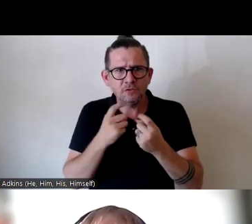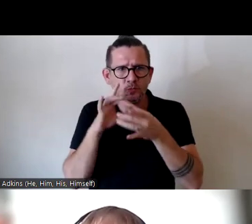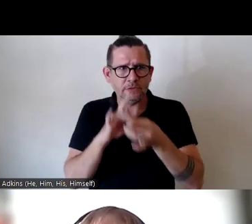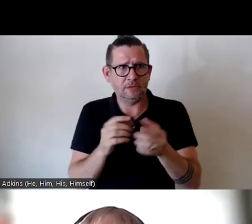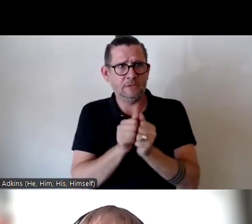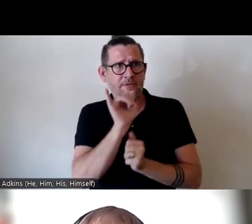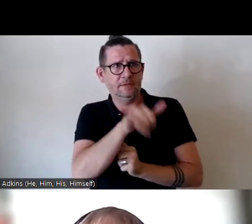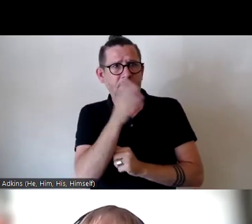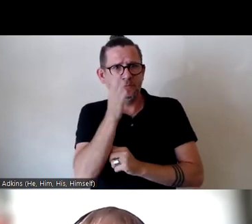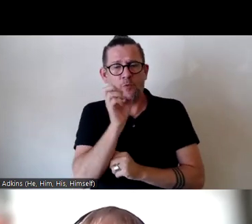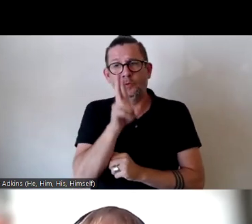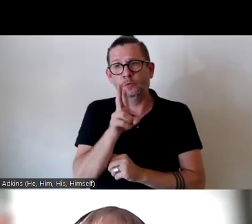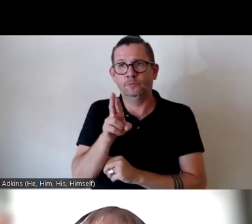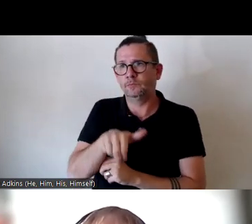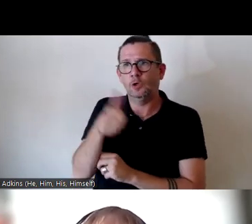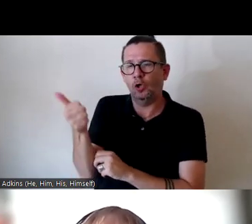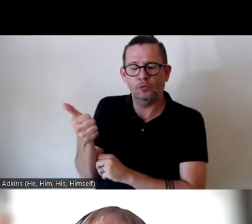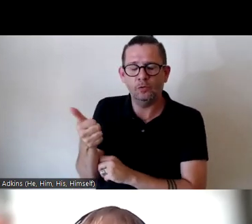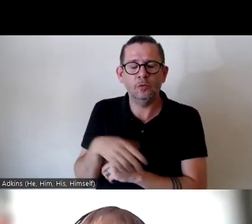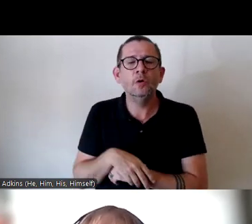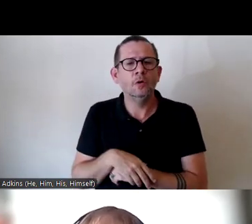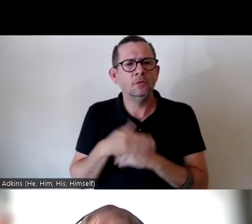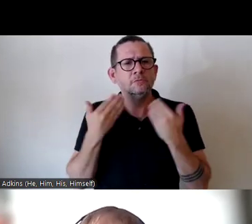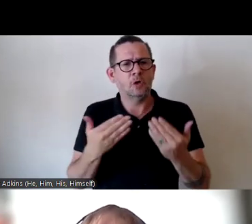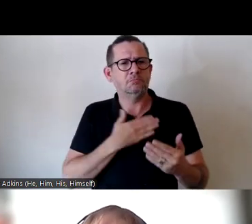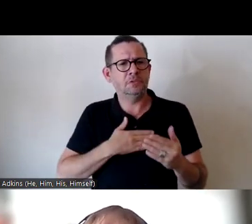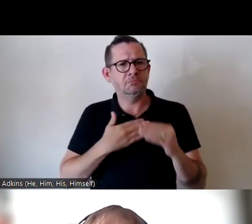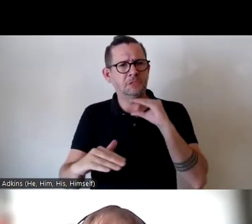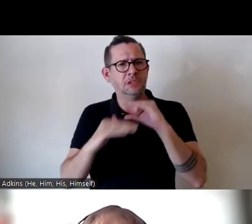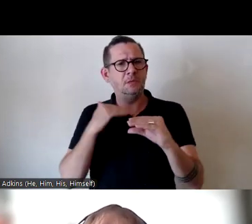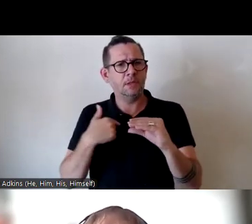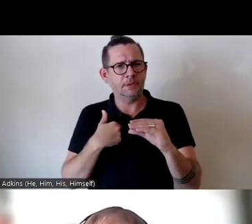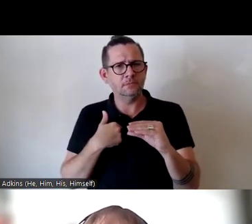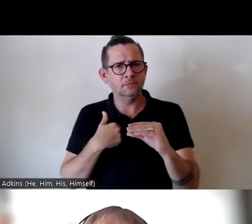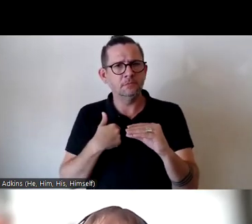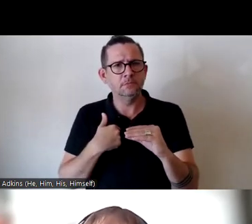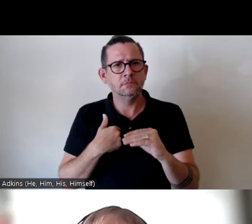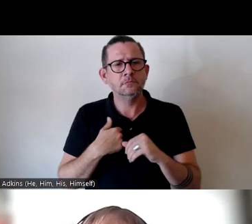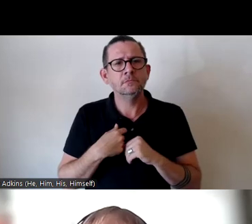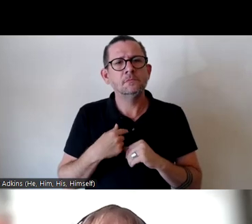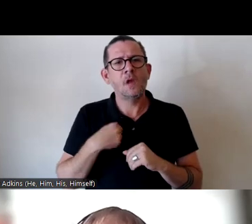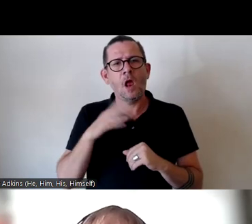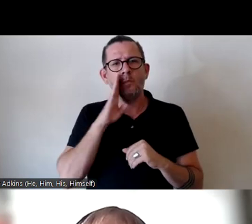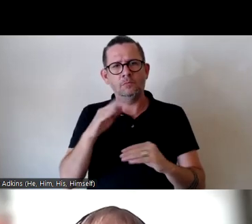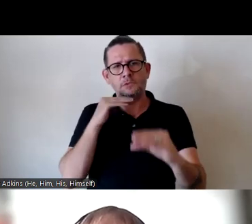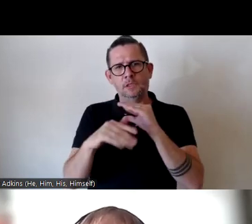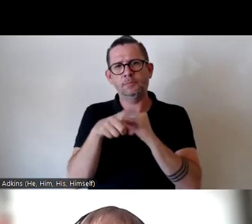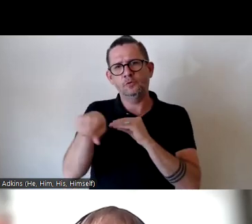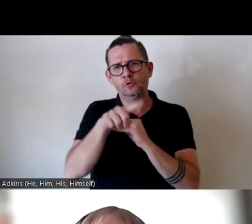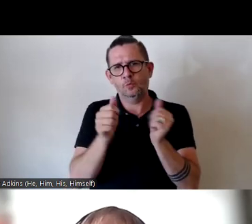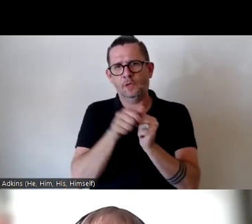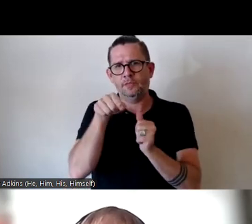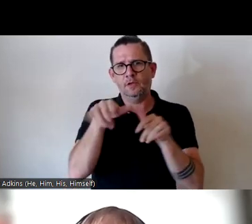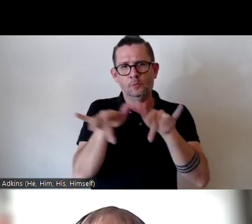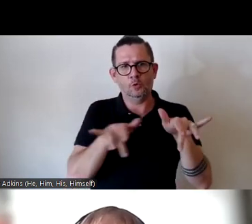pops up or, comes up in the next couple of weeks or months or whatever, anytime, just email me. I'll be